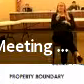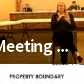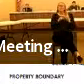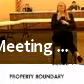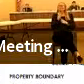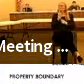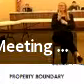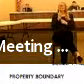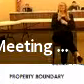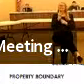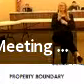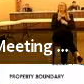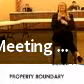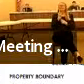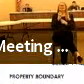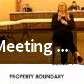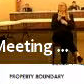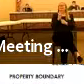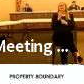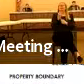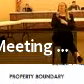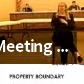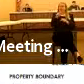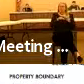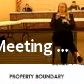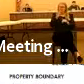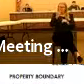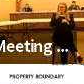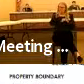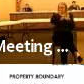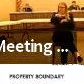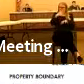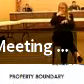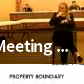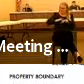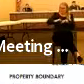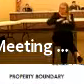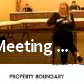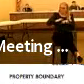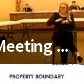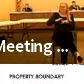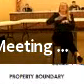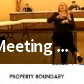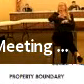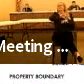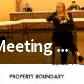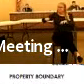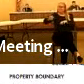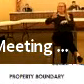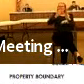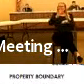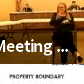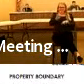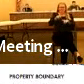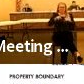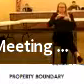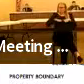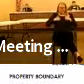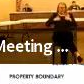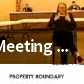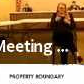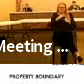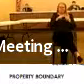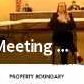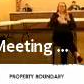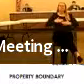6 looking at building 7. Or, I'm sorry, it's the other way around, building 7 looking at building 6. So that would